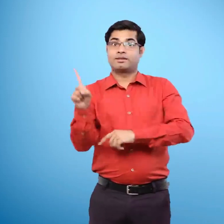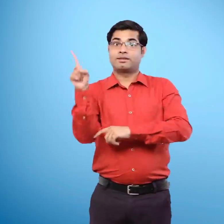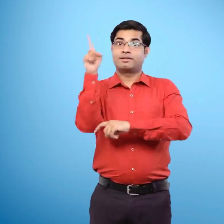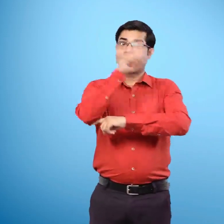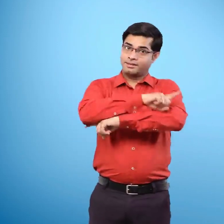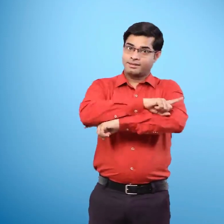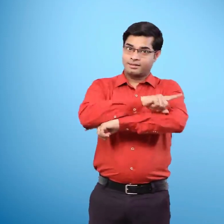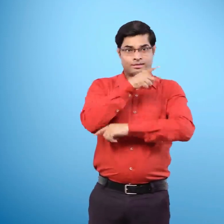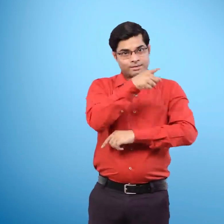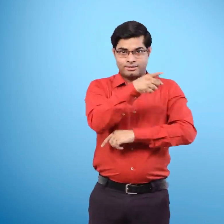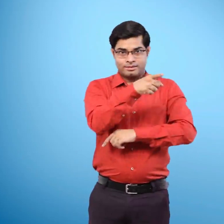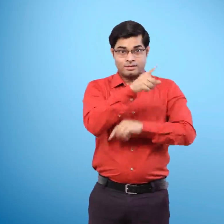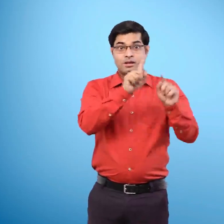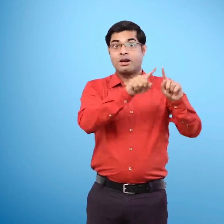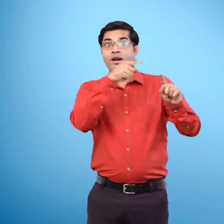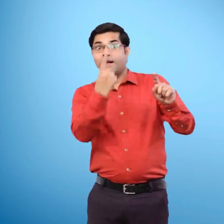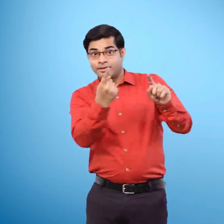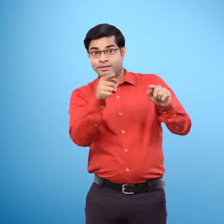Day. Box 2.